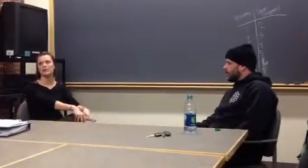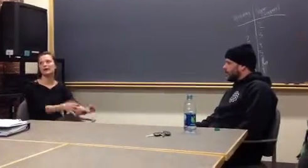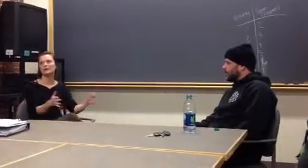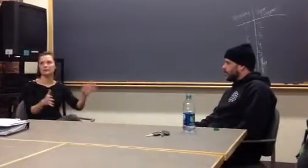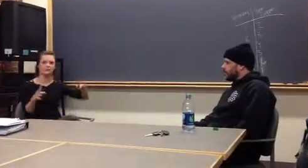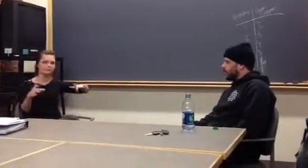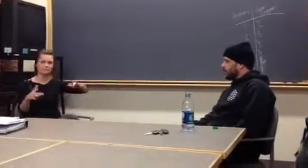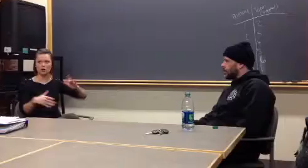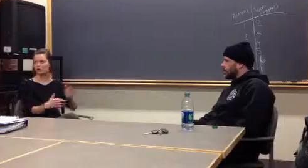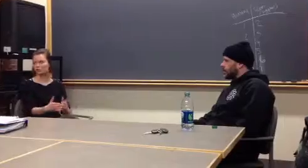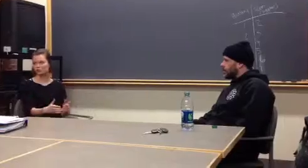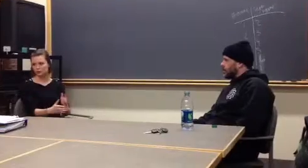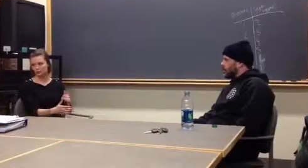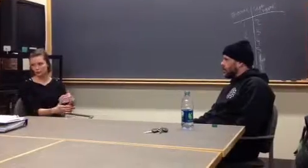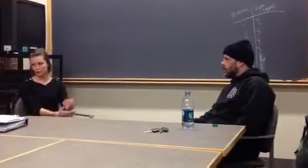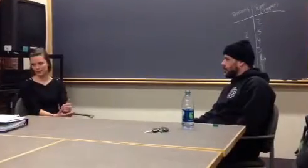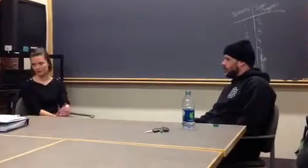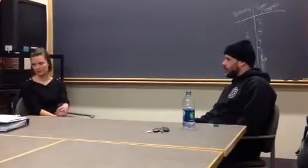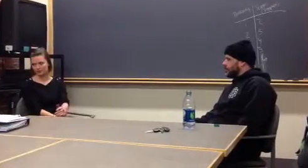how many yards you went.